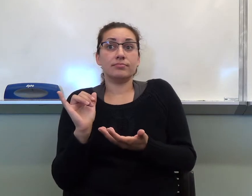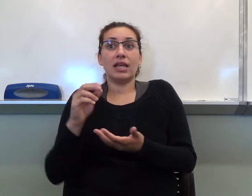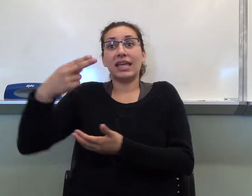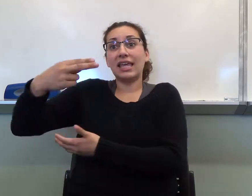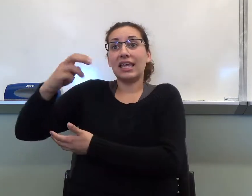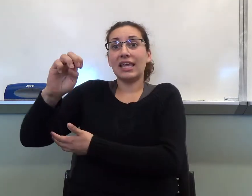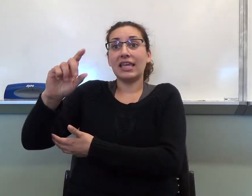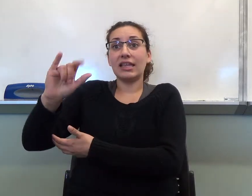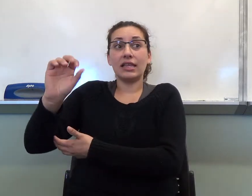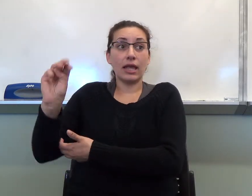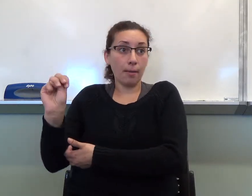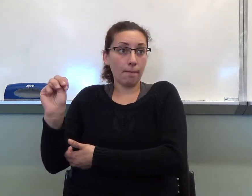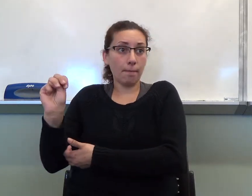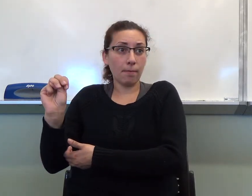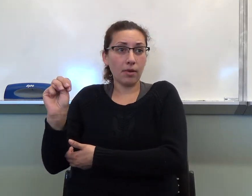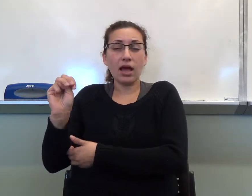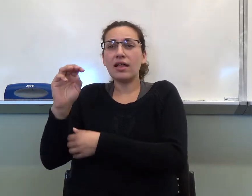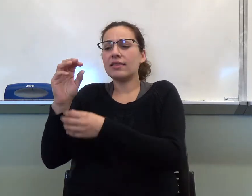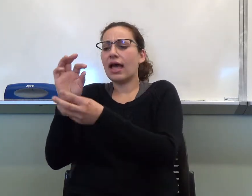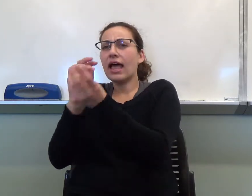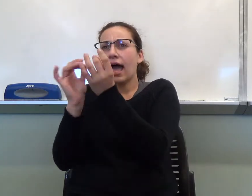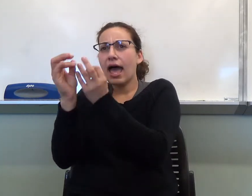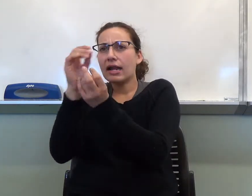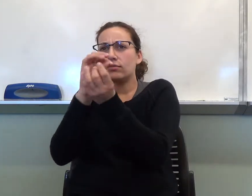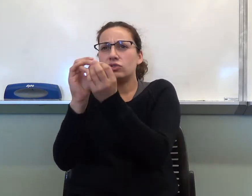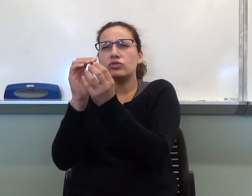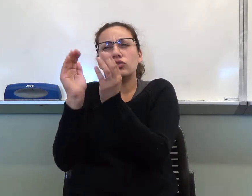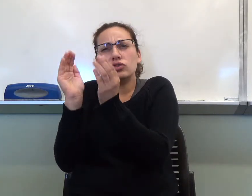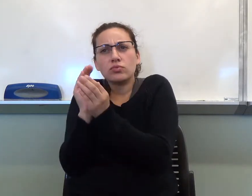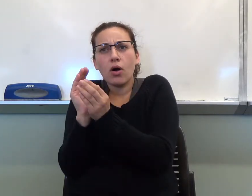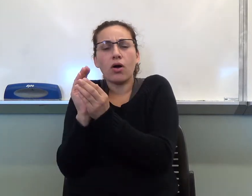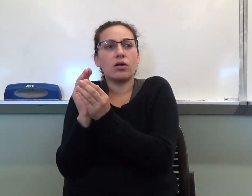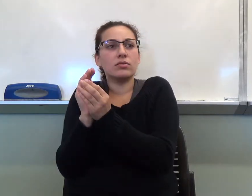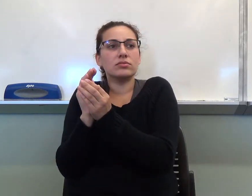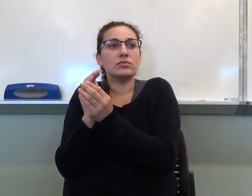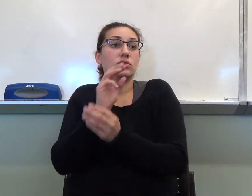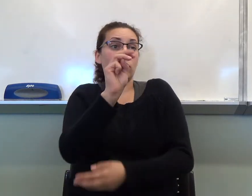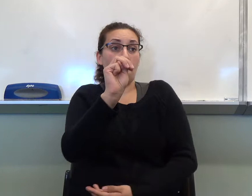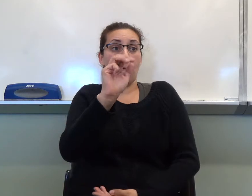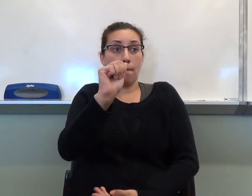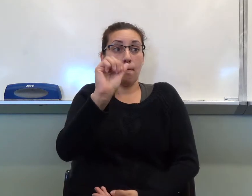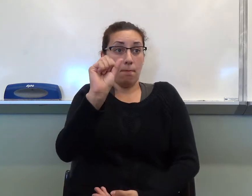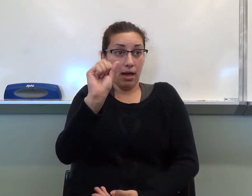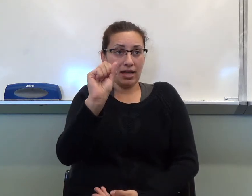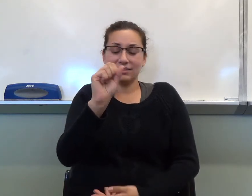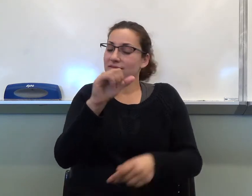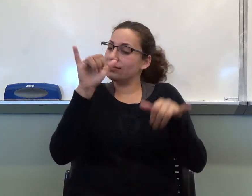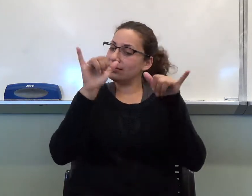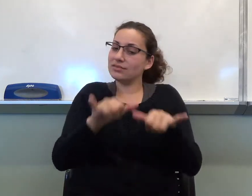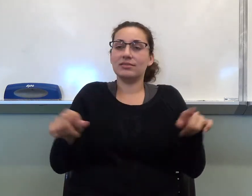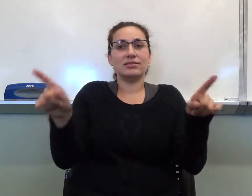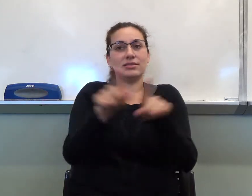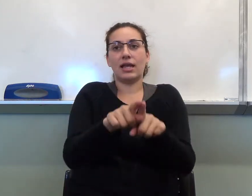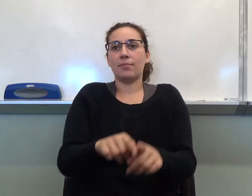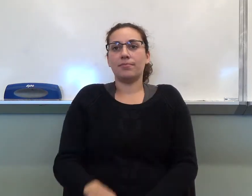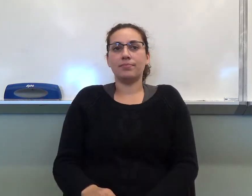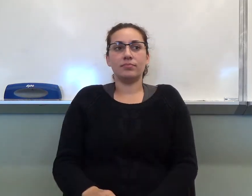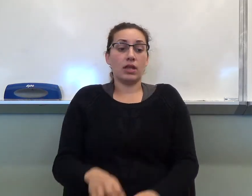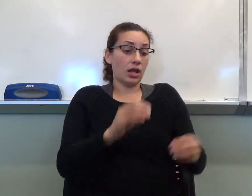atoms are very small. All right, so it's that mass that stays the same. It's the number of atoms that stays the same. If you